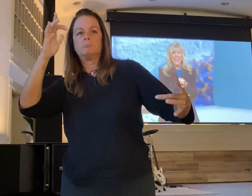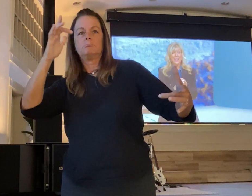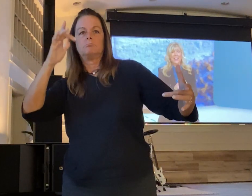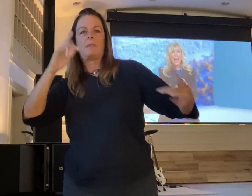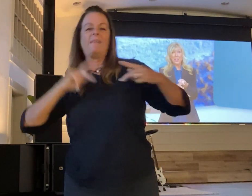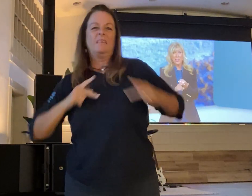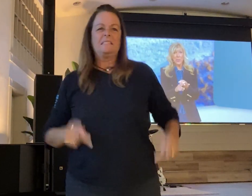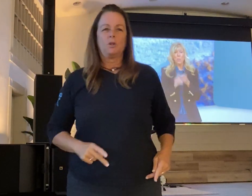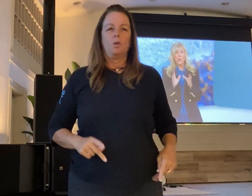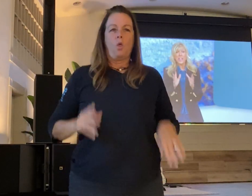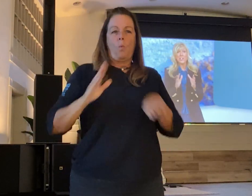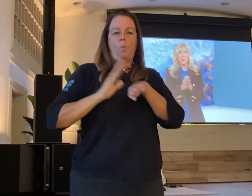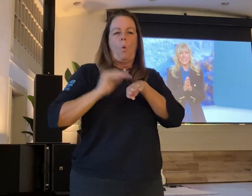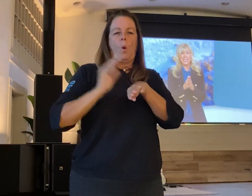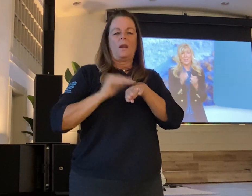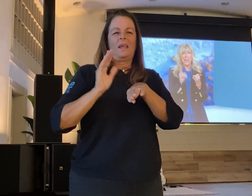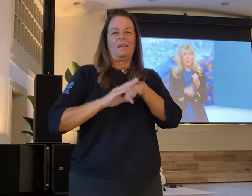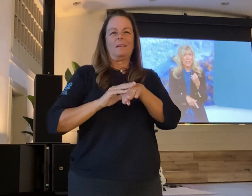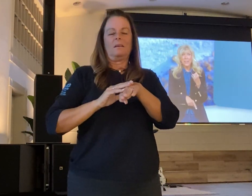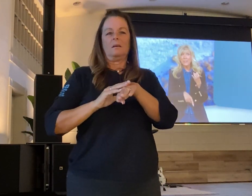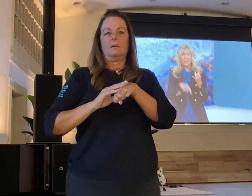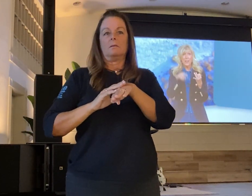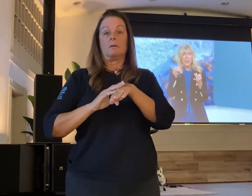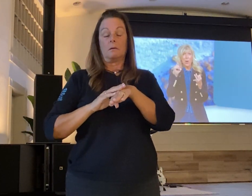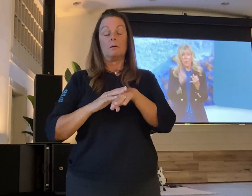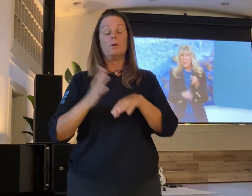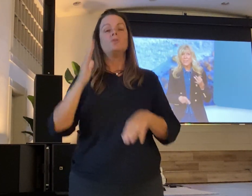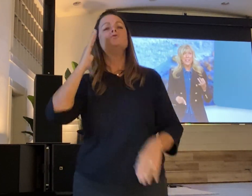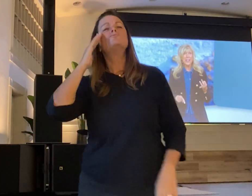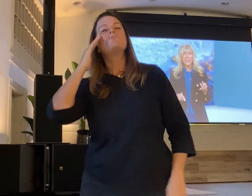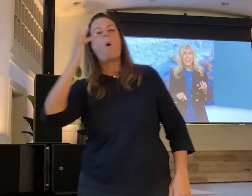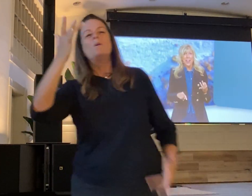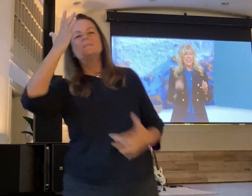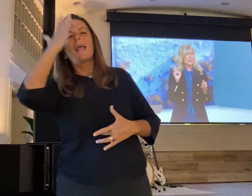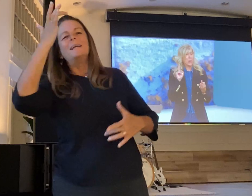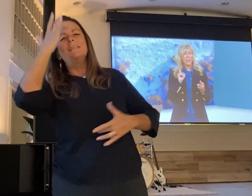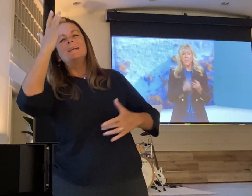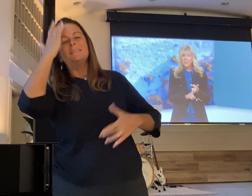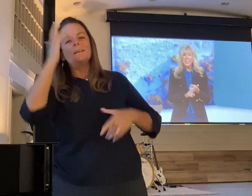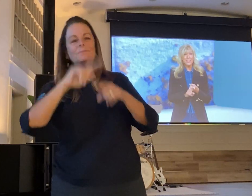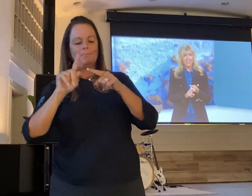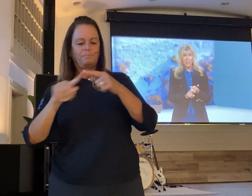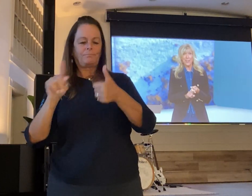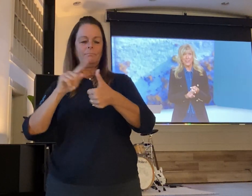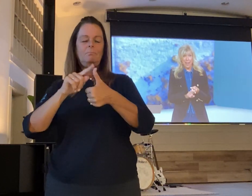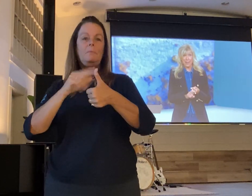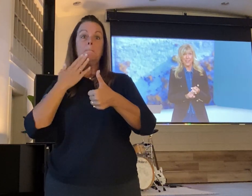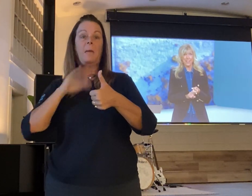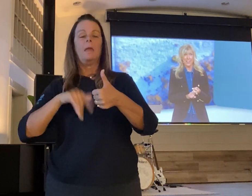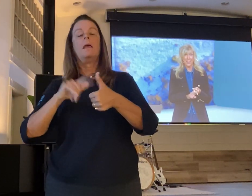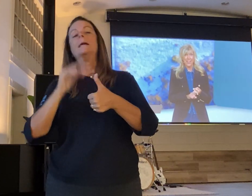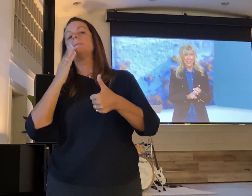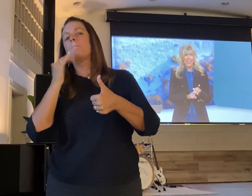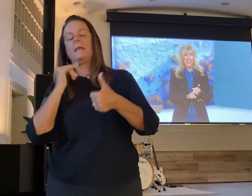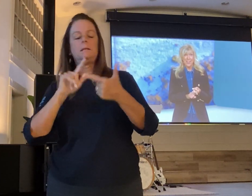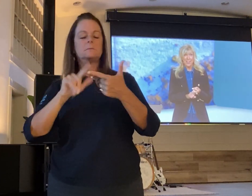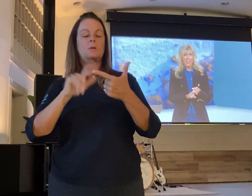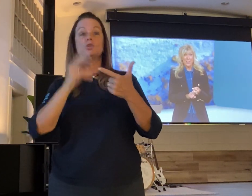That this warning is actually more dangerous than diabetes, obesity, and smoking 15 cigarettes a